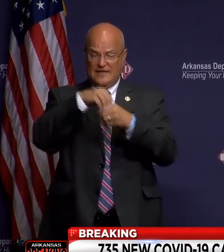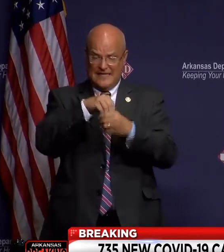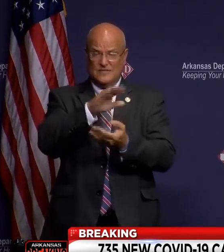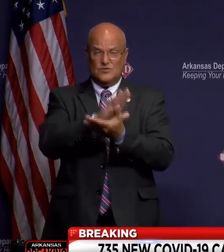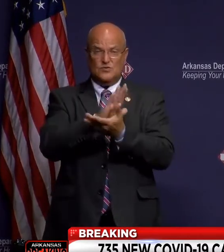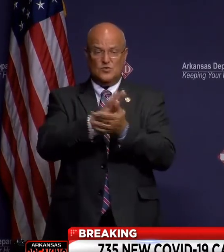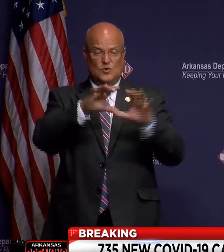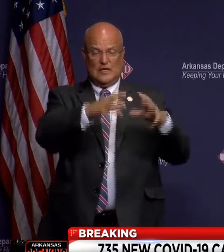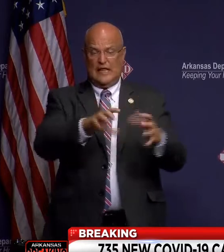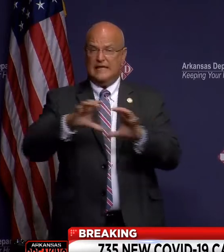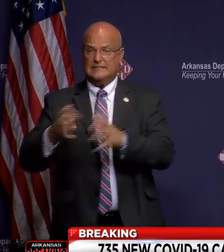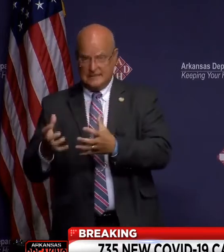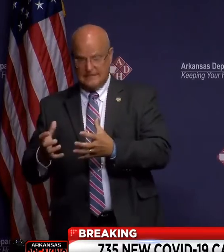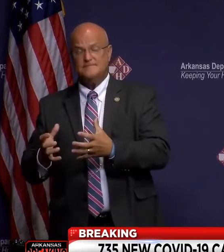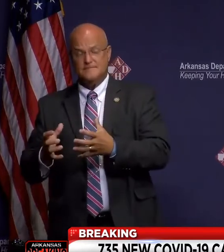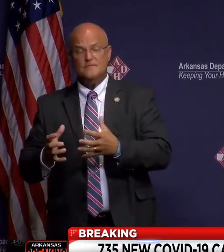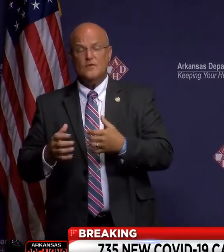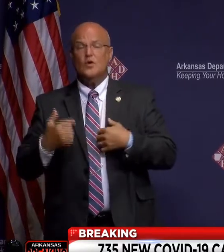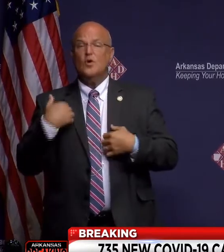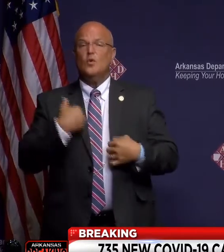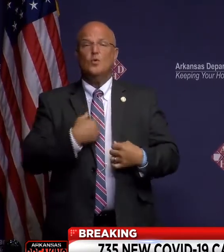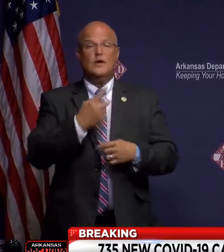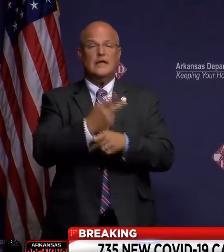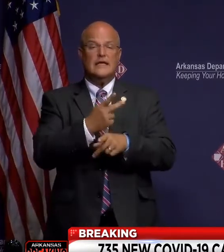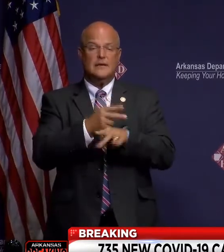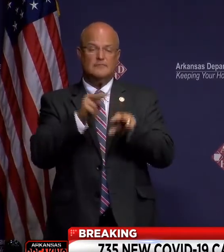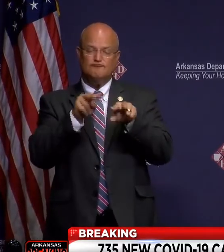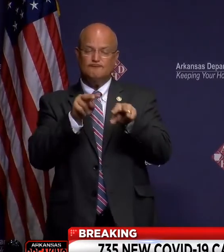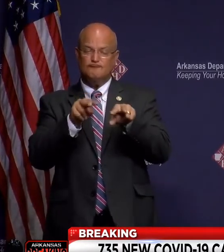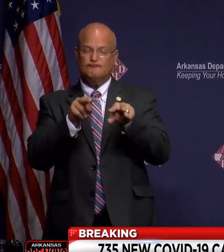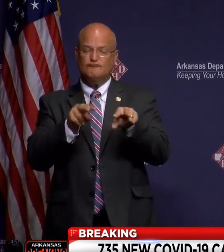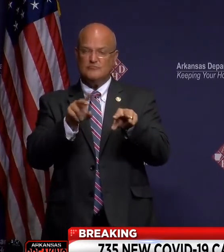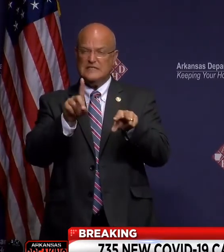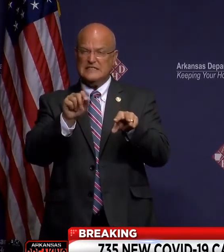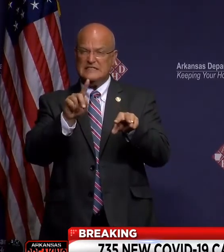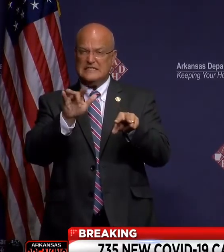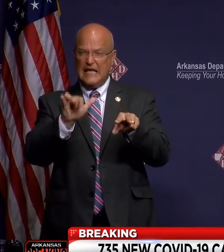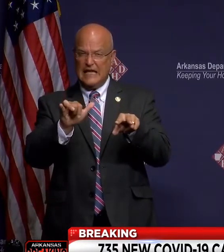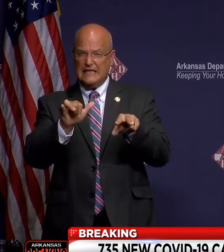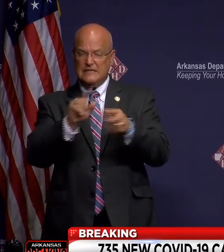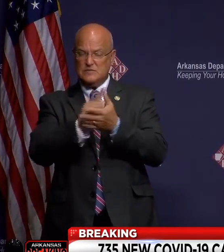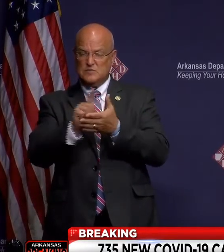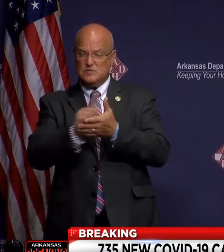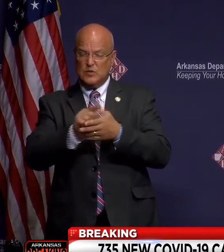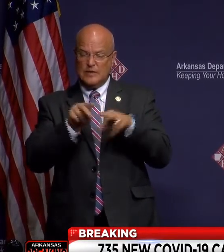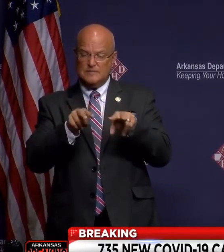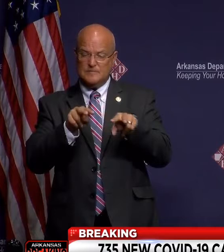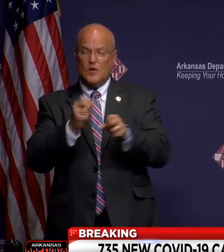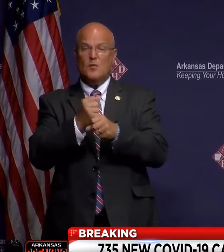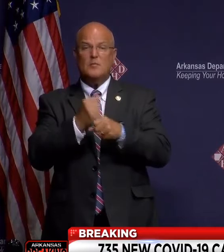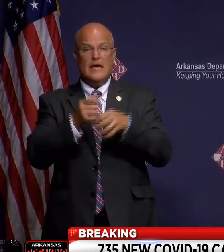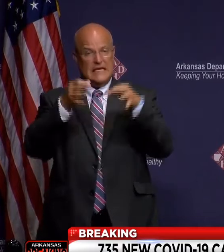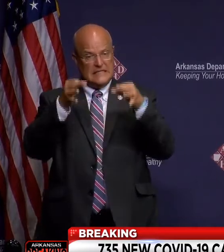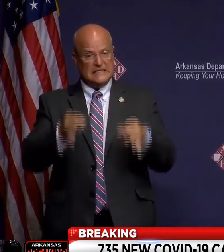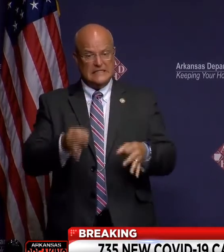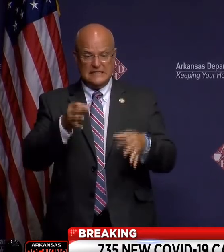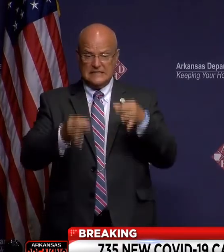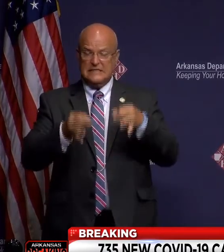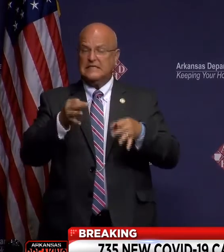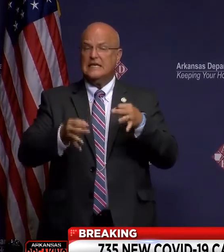in-school classes. We are keeping an eye on this daily and weekly, and we will make the decision